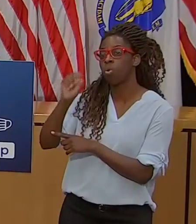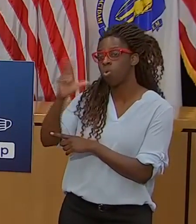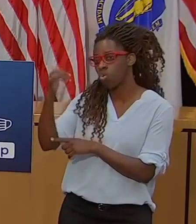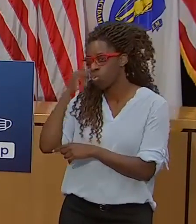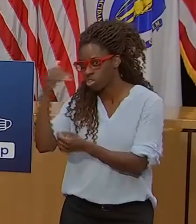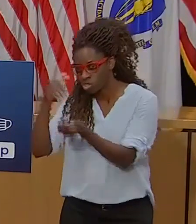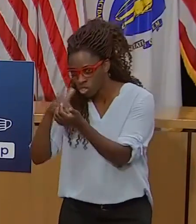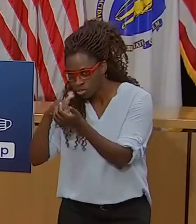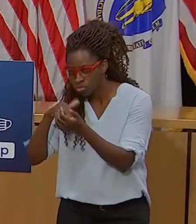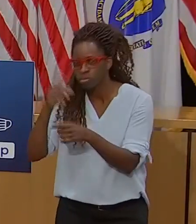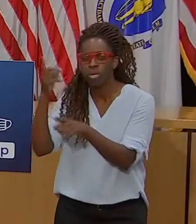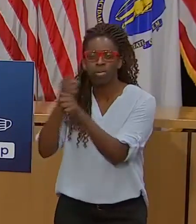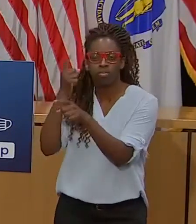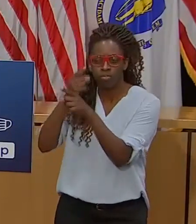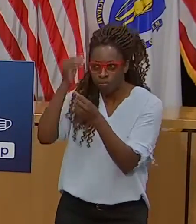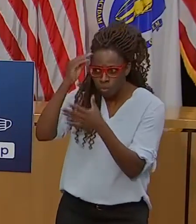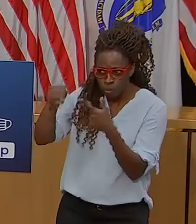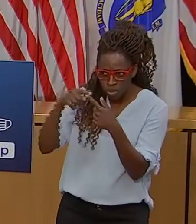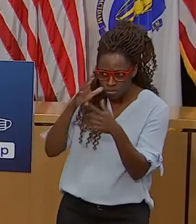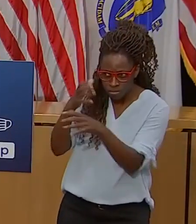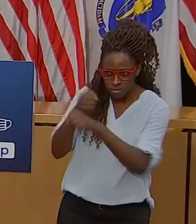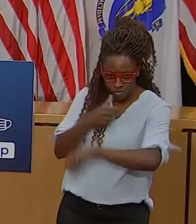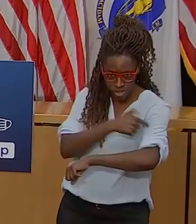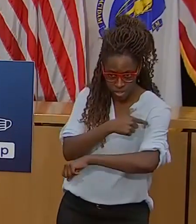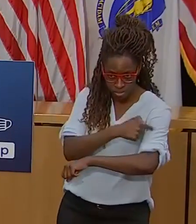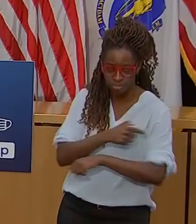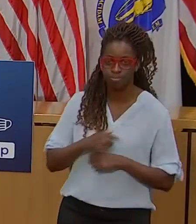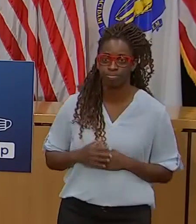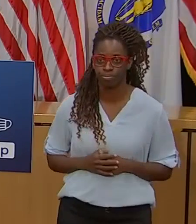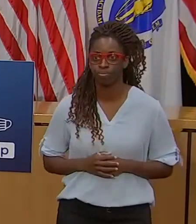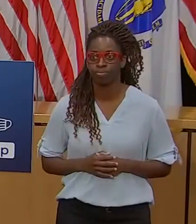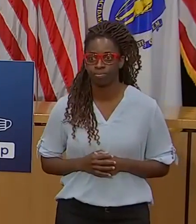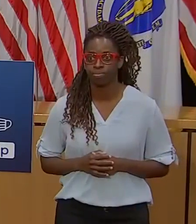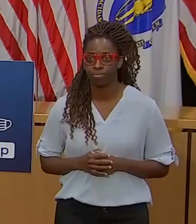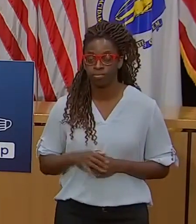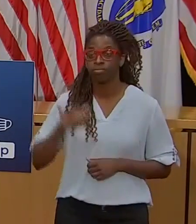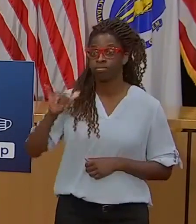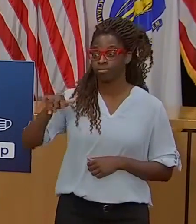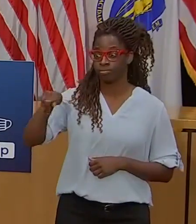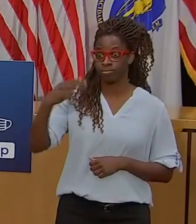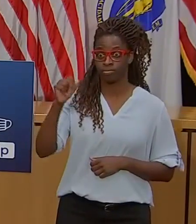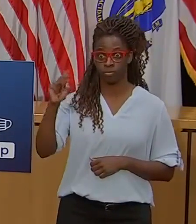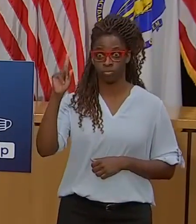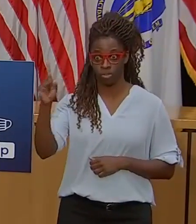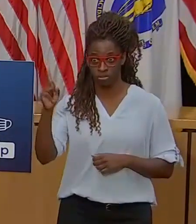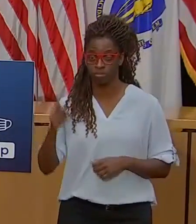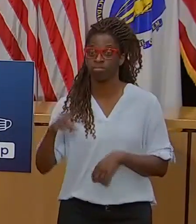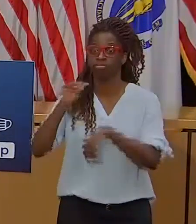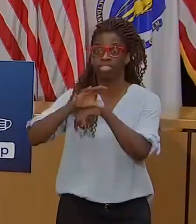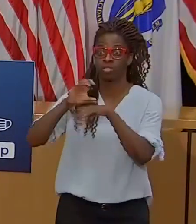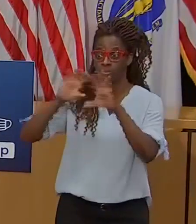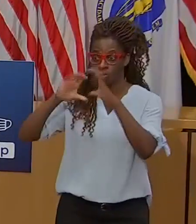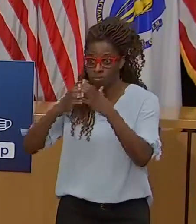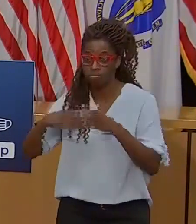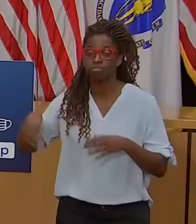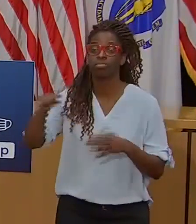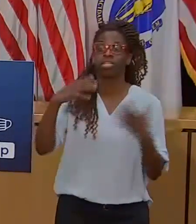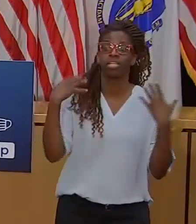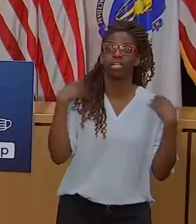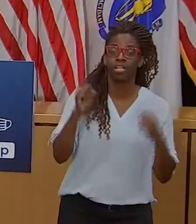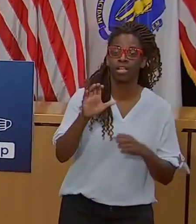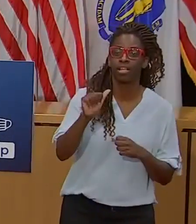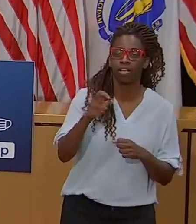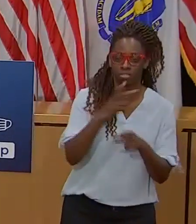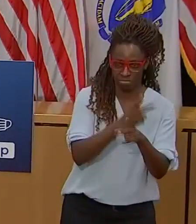With respect to phase one, Massachusetts, in partnership with our vaccine advisory group and healthcare providers, has developed a